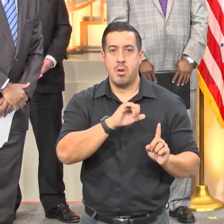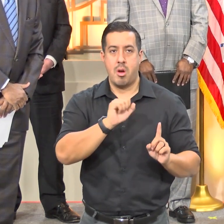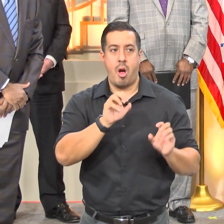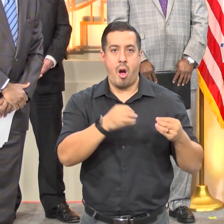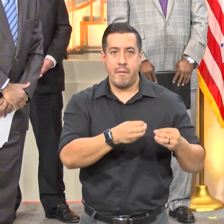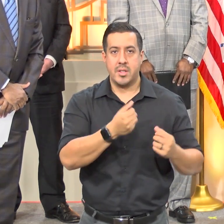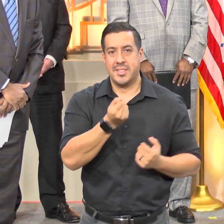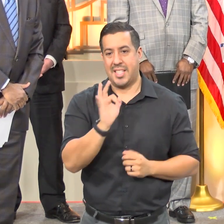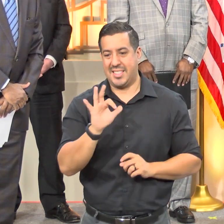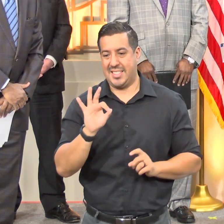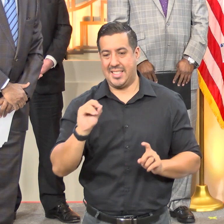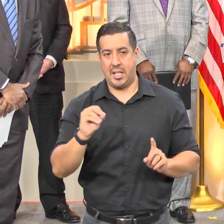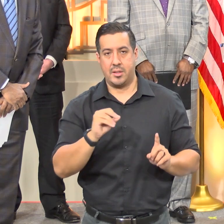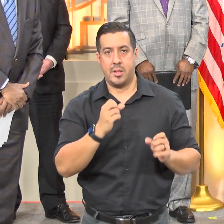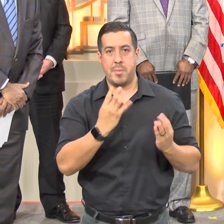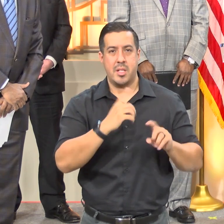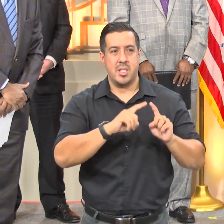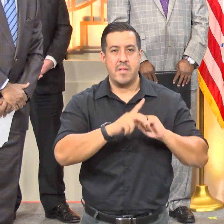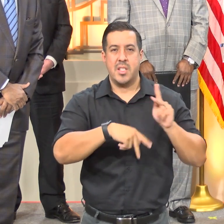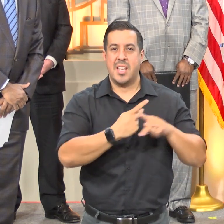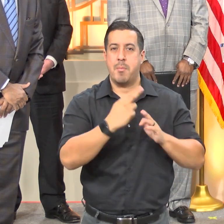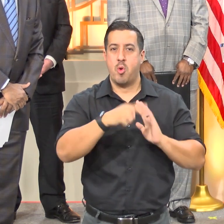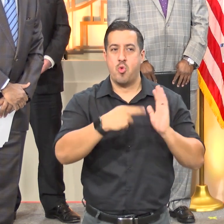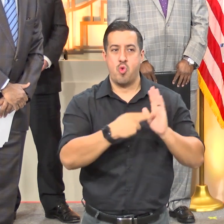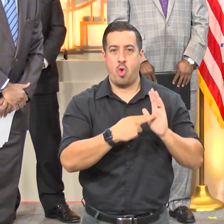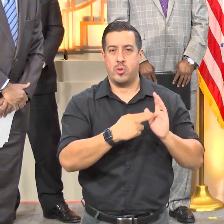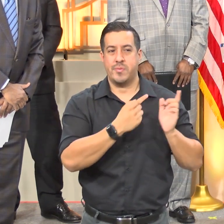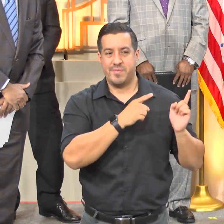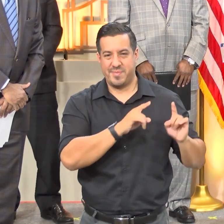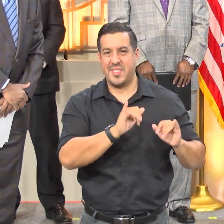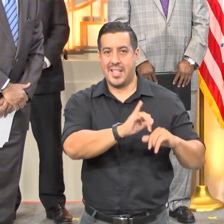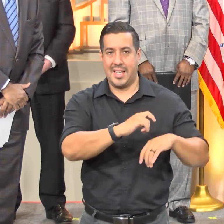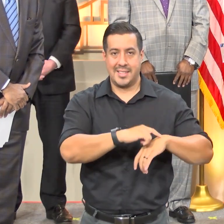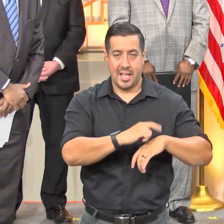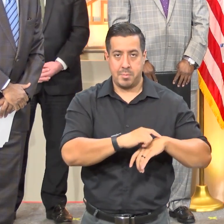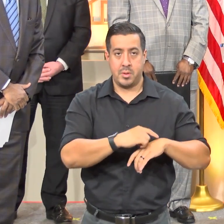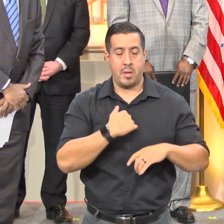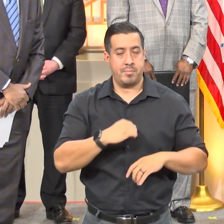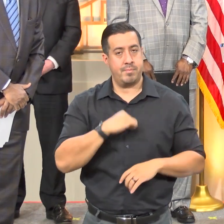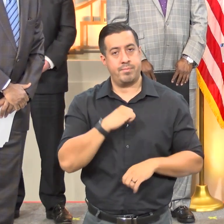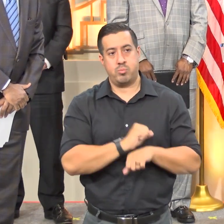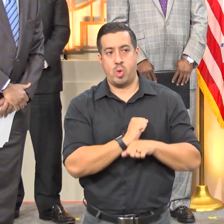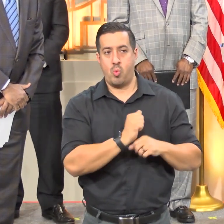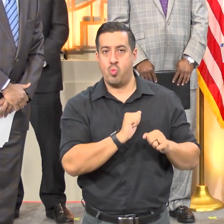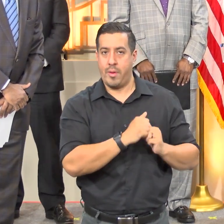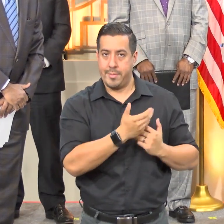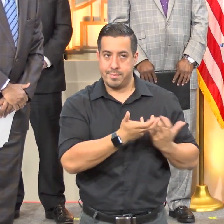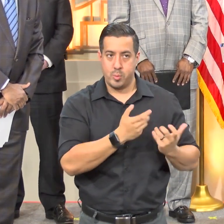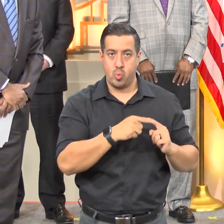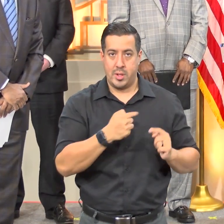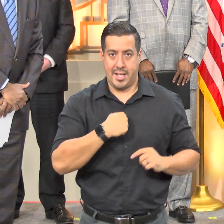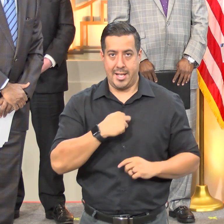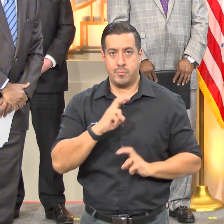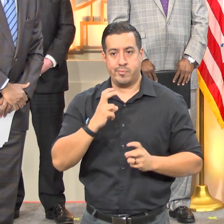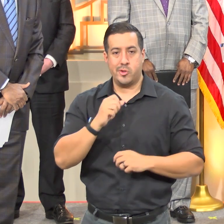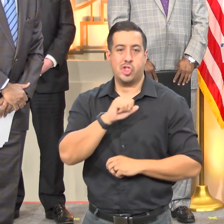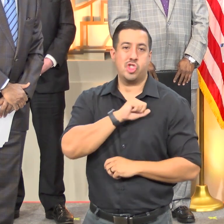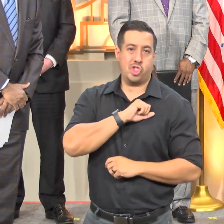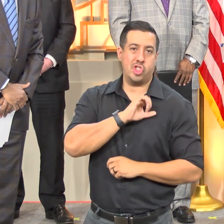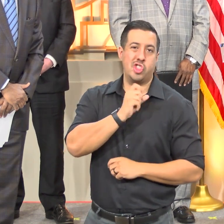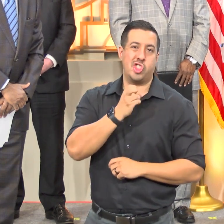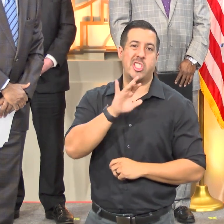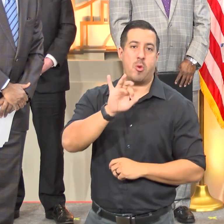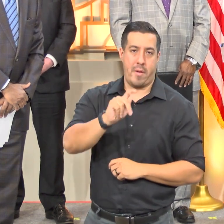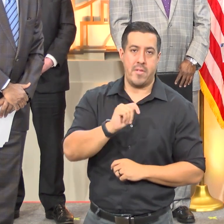various roles in the organization during that time. Proud to have worked with him when I served as sheriff as well. And